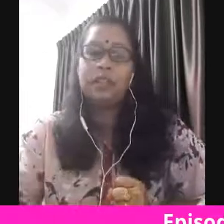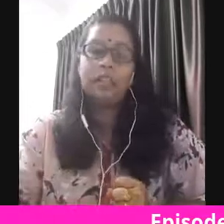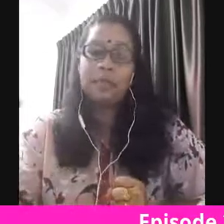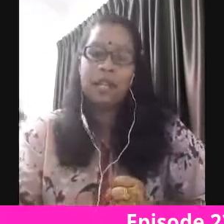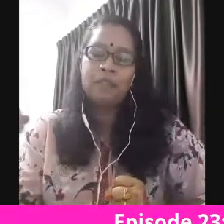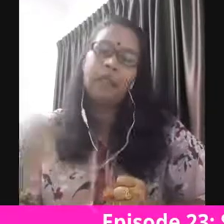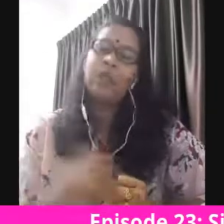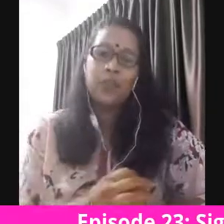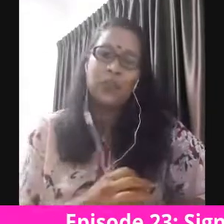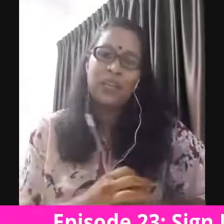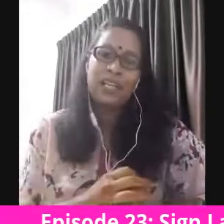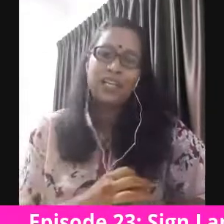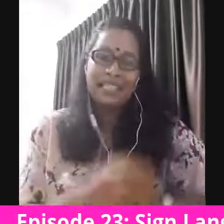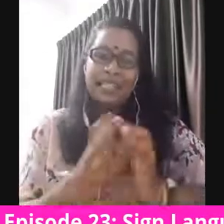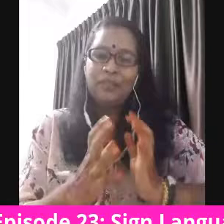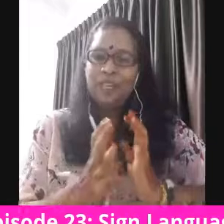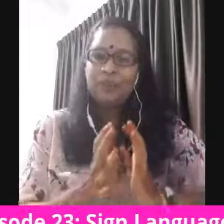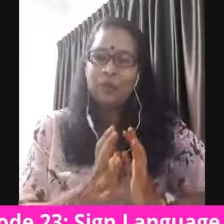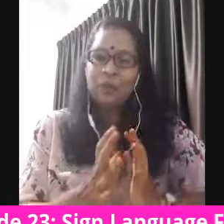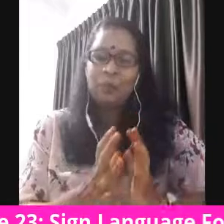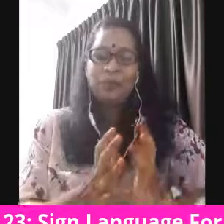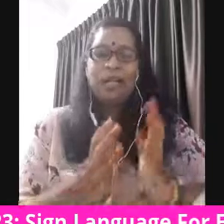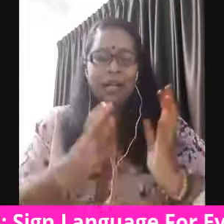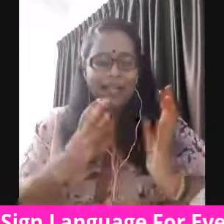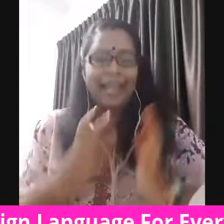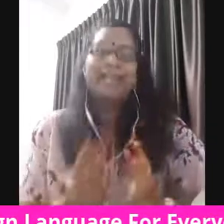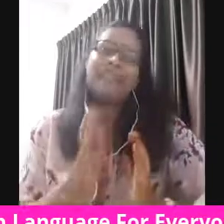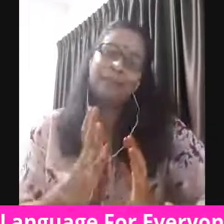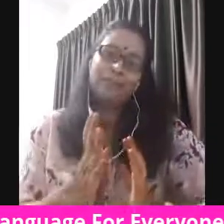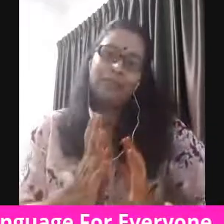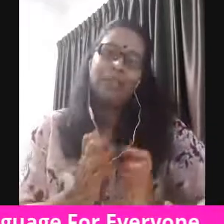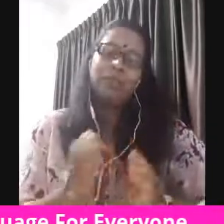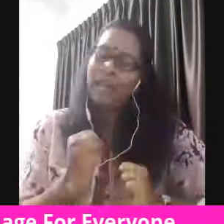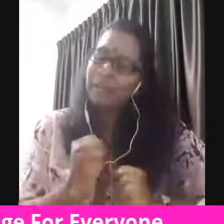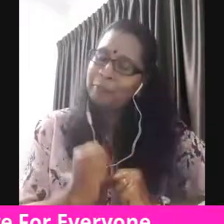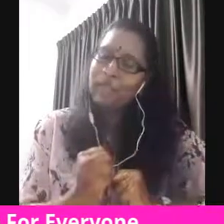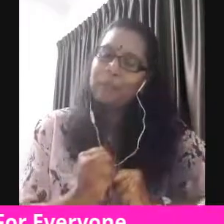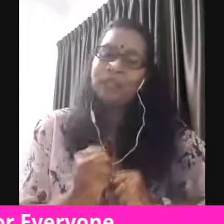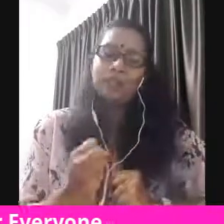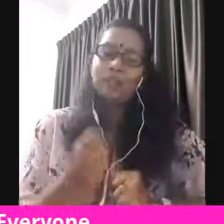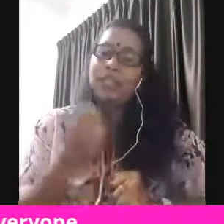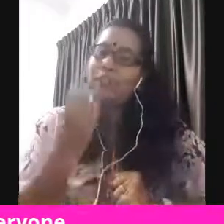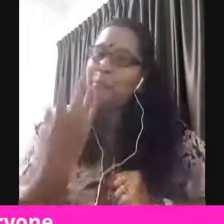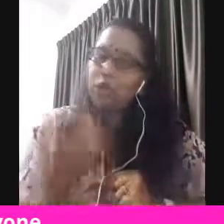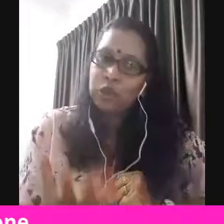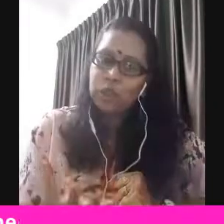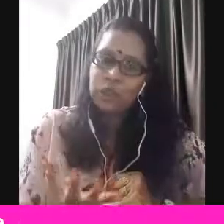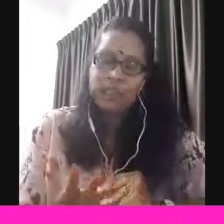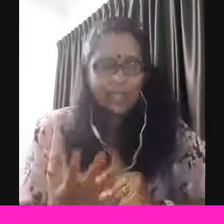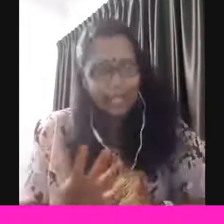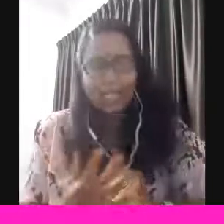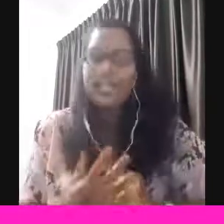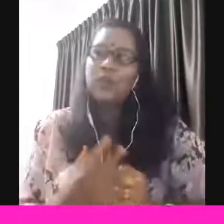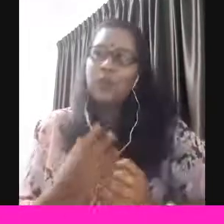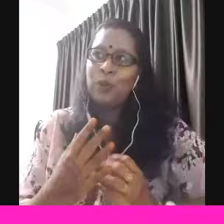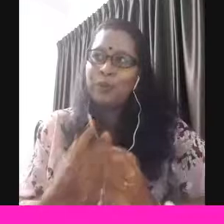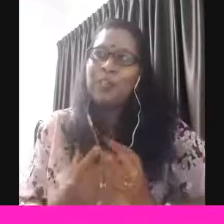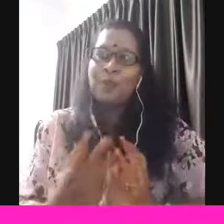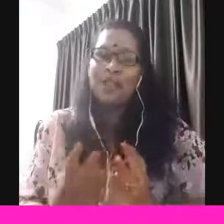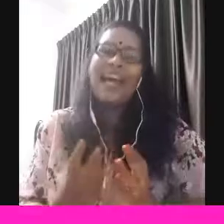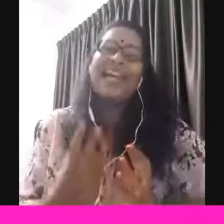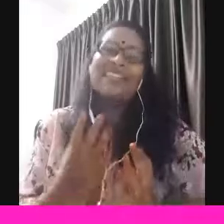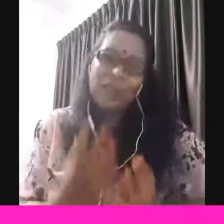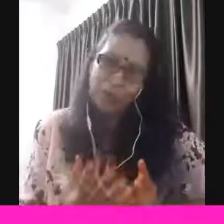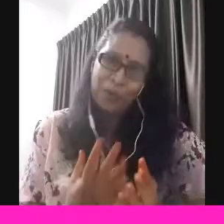find out themselves. No, here we have to guide them. We have to help them. We have to give them modules. So